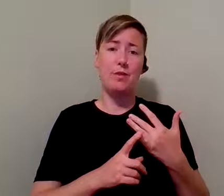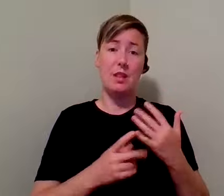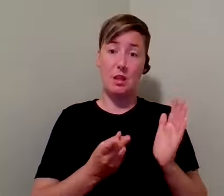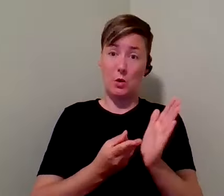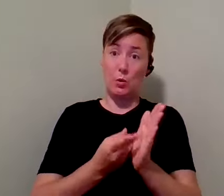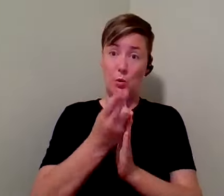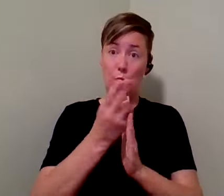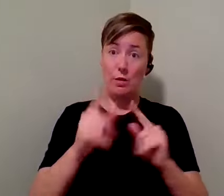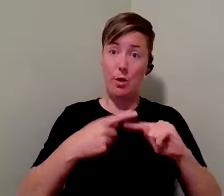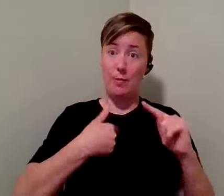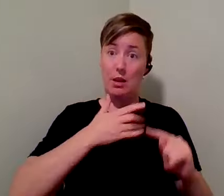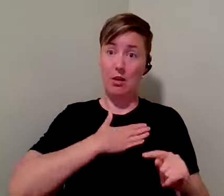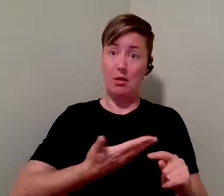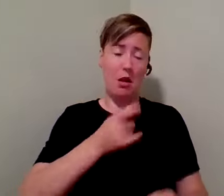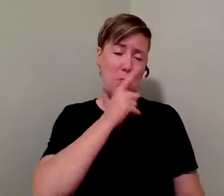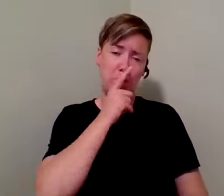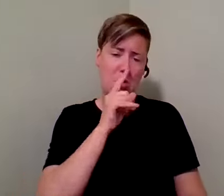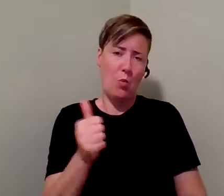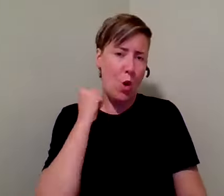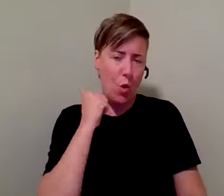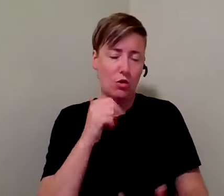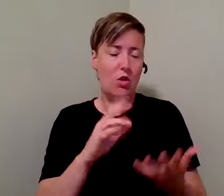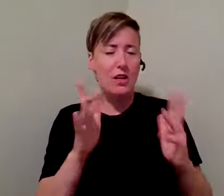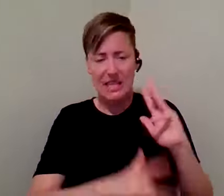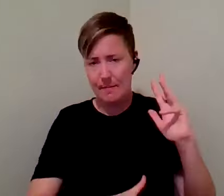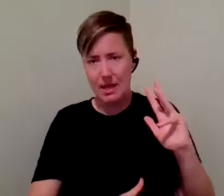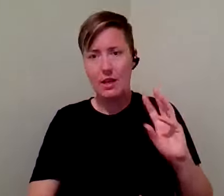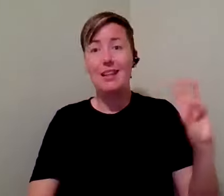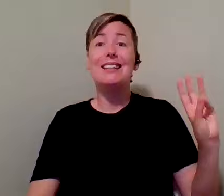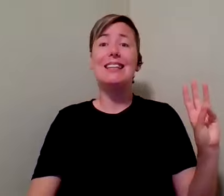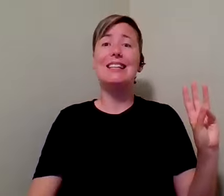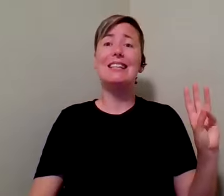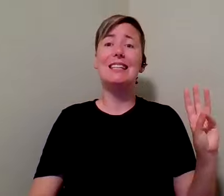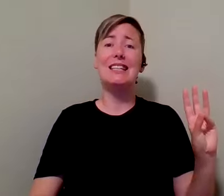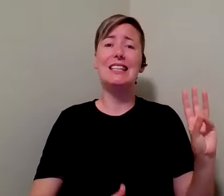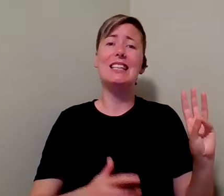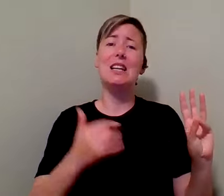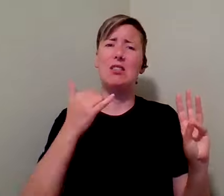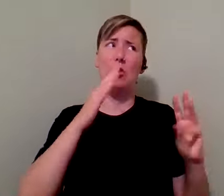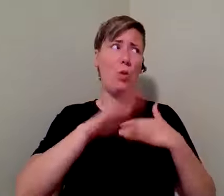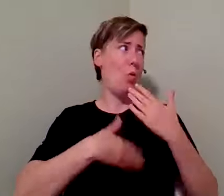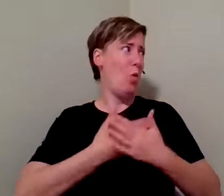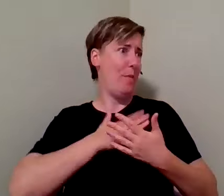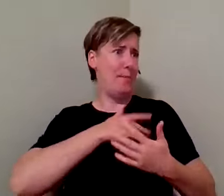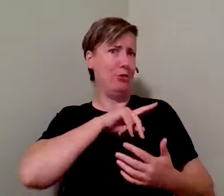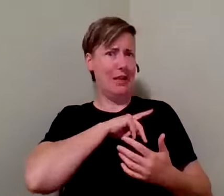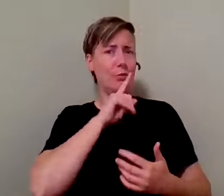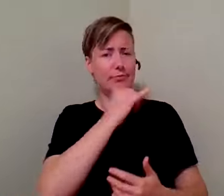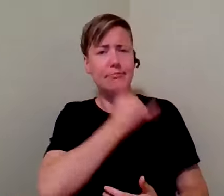me. So step 5 is out. My entire character was defective, but there was no way I was going to admit that to anybody. So 6 and 7